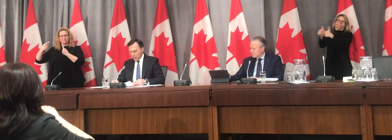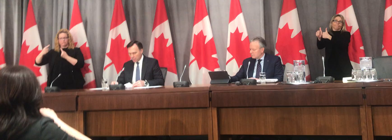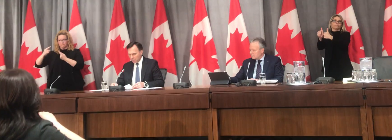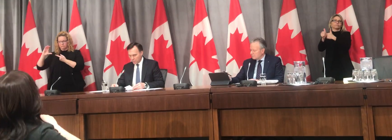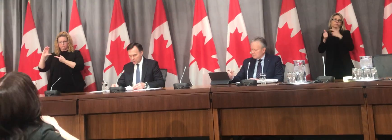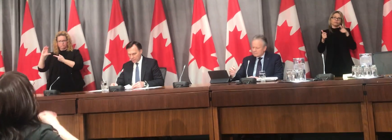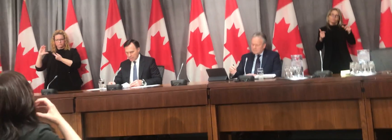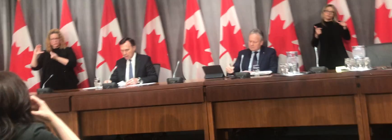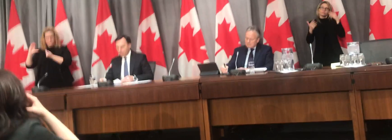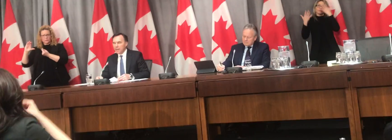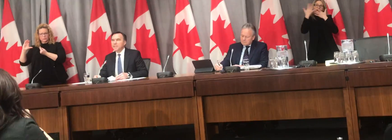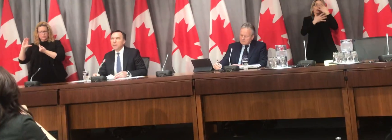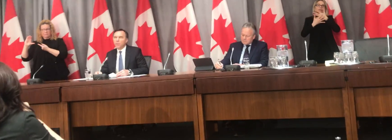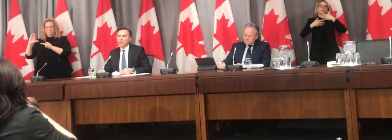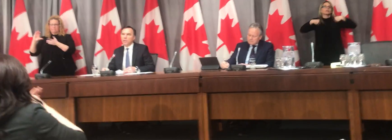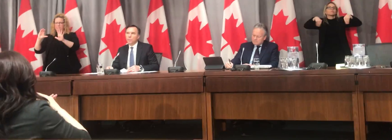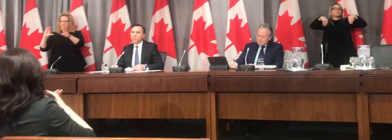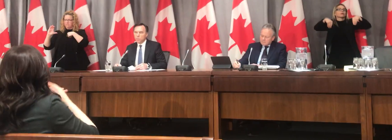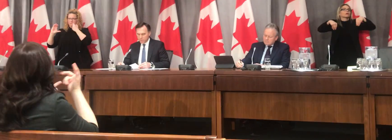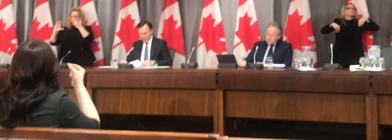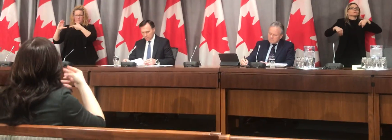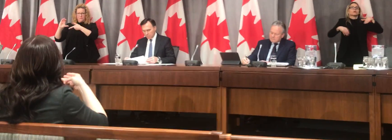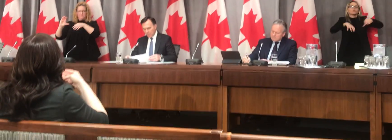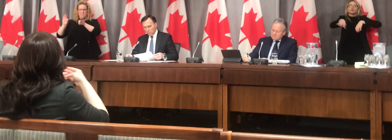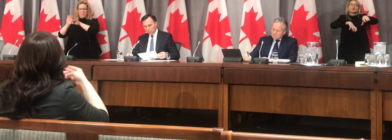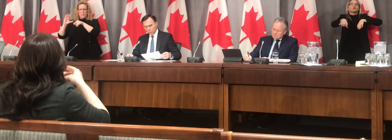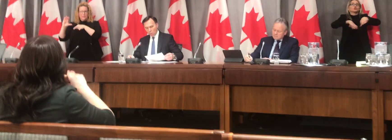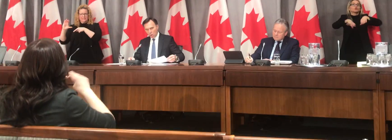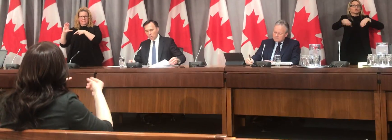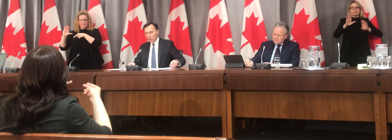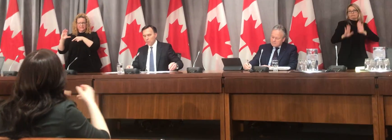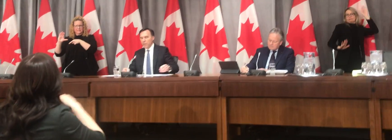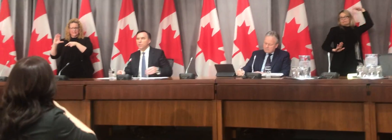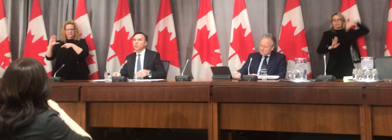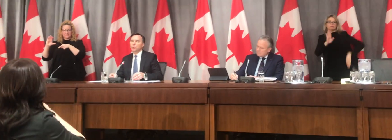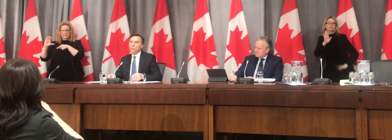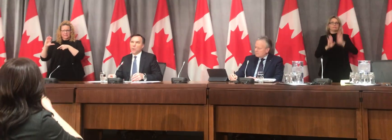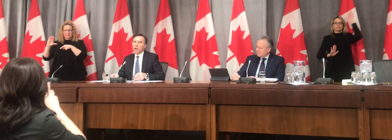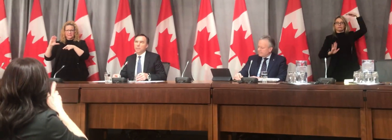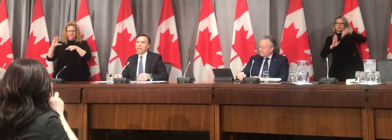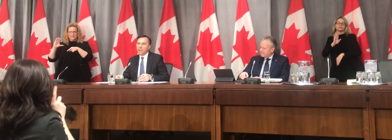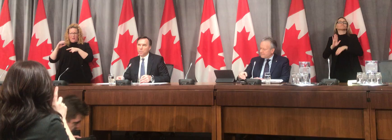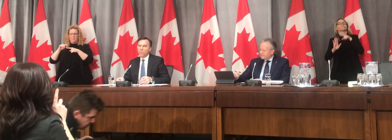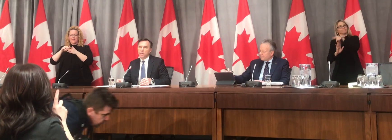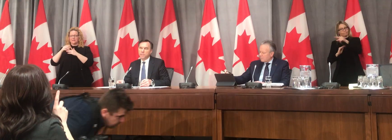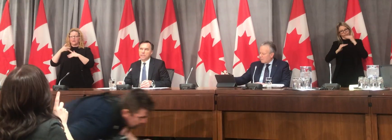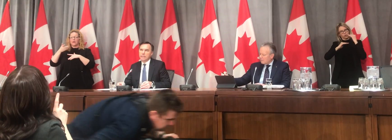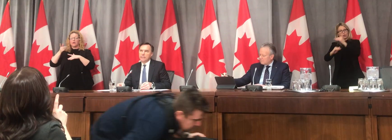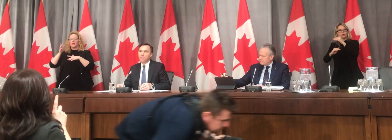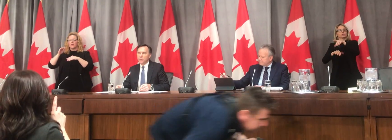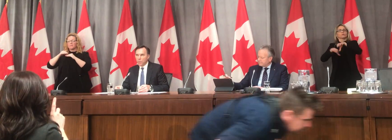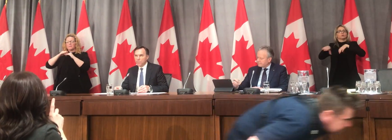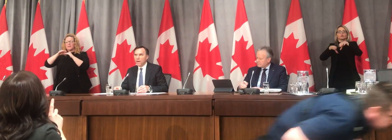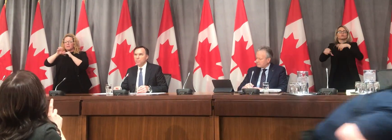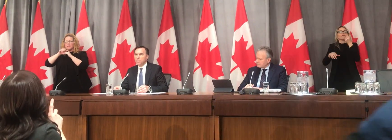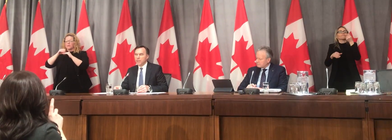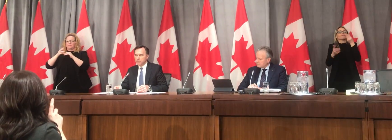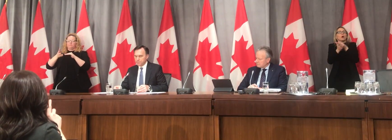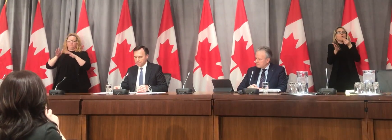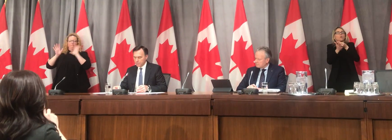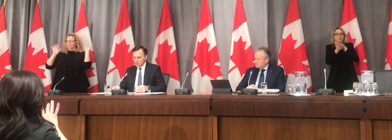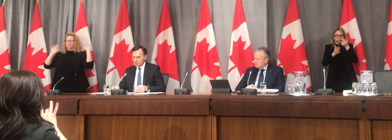of your retirement fund by temporarily reducing the minimum withdrawal on registered retirement income funds by